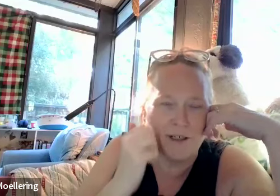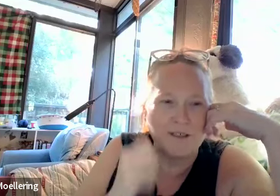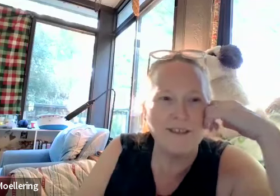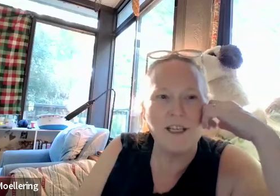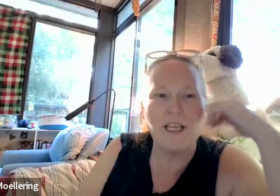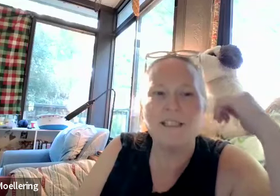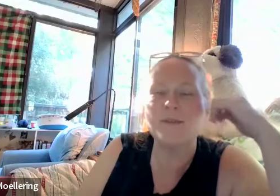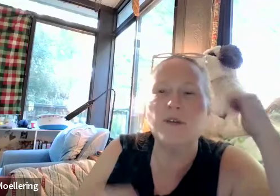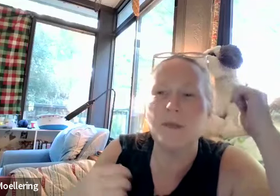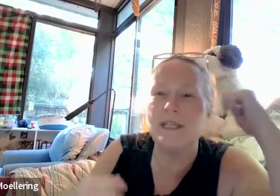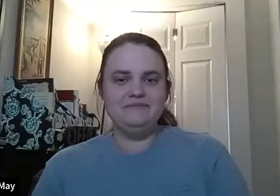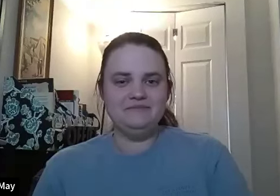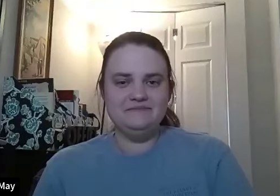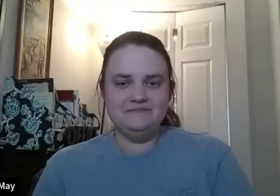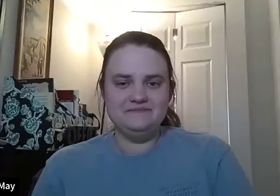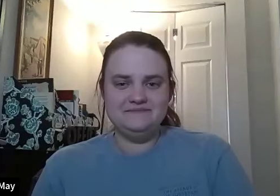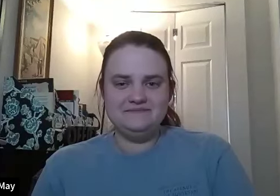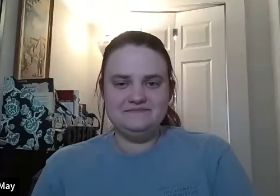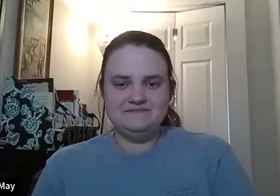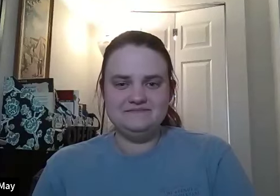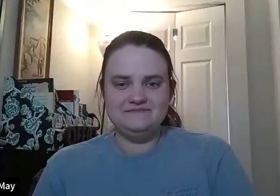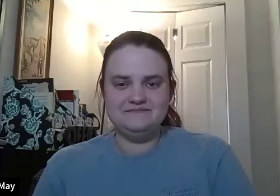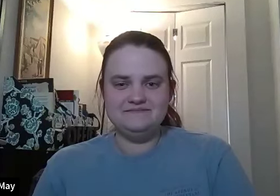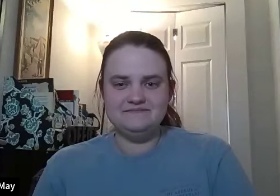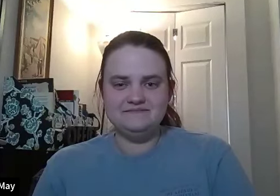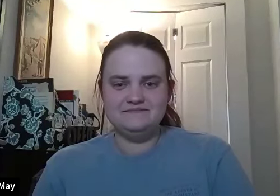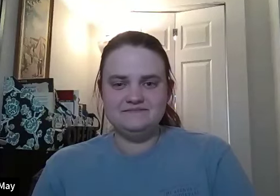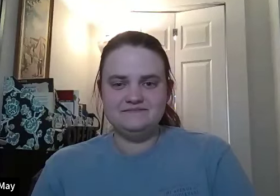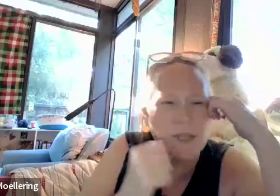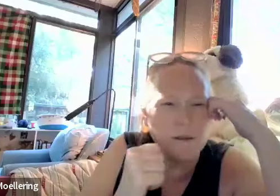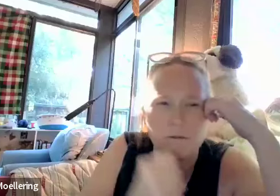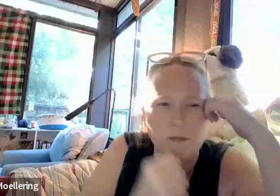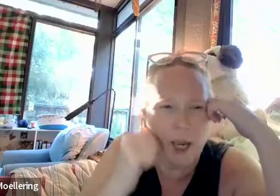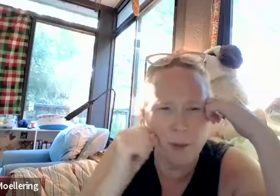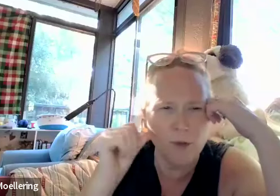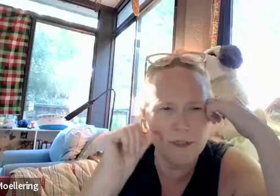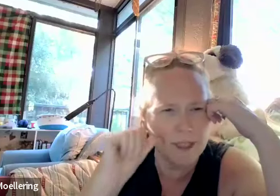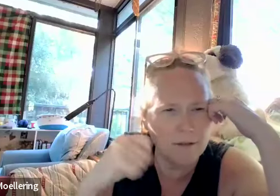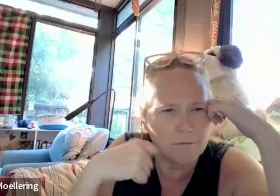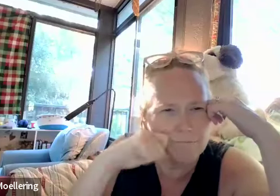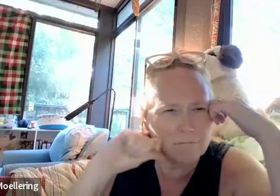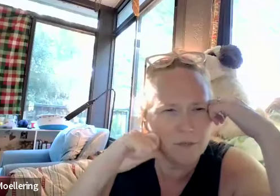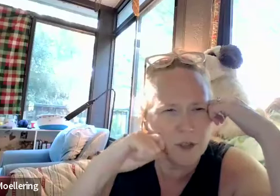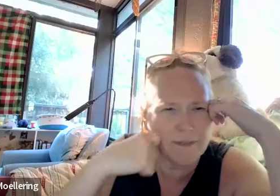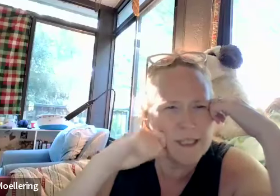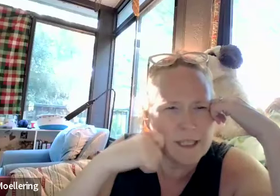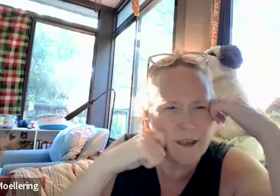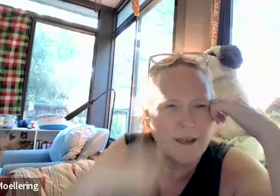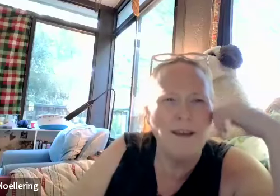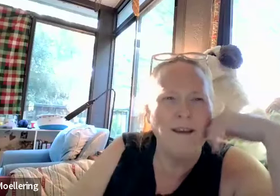and it Oh, seems yeah, like it they would be are. easy to get confused. It seems like apple is that, or like this is that,